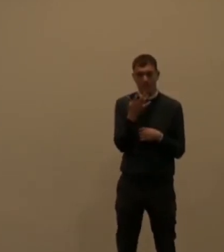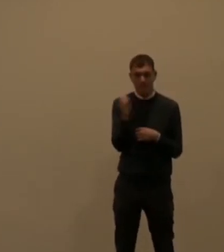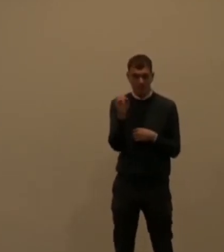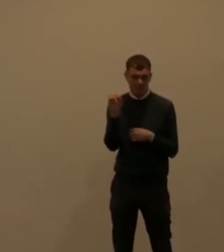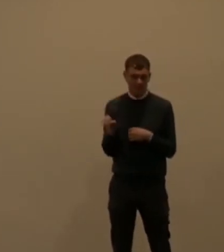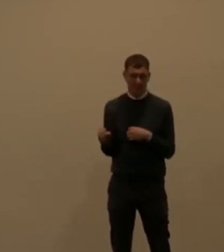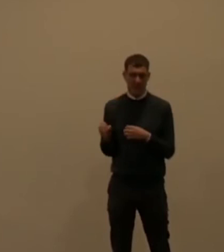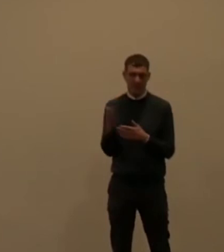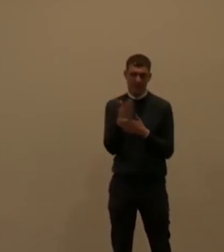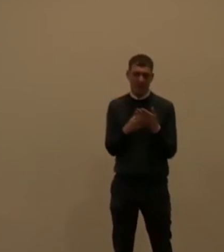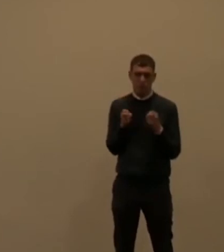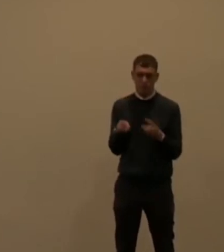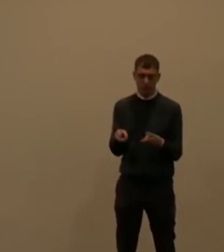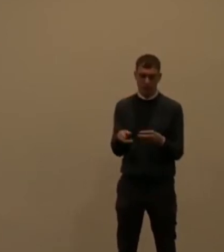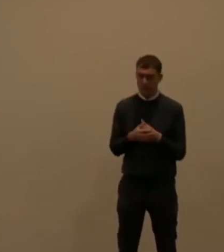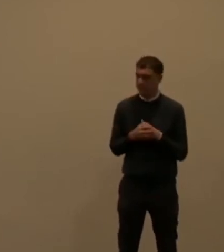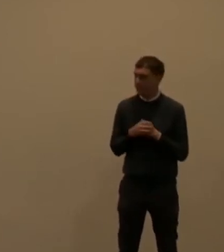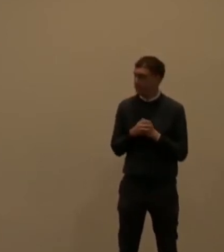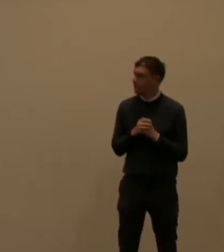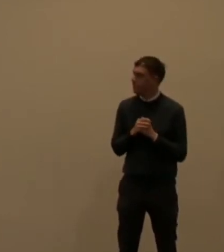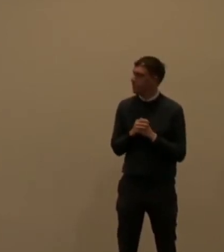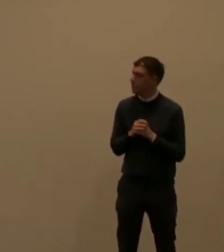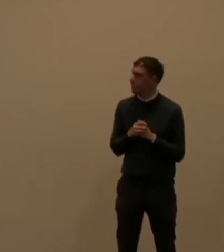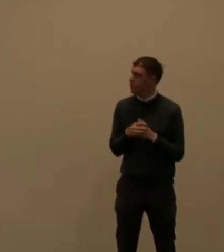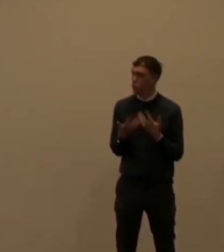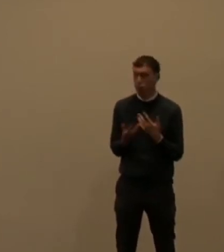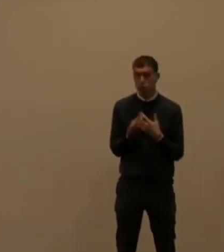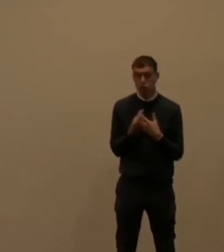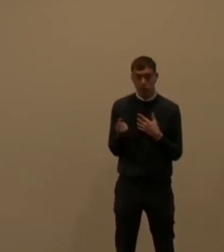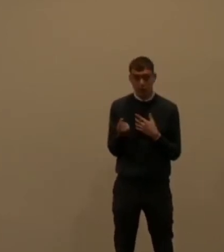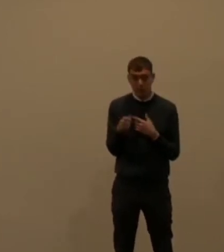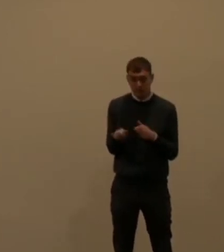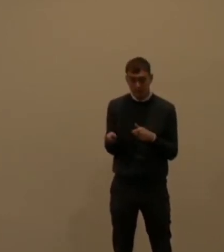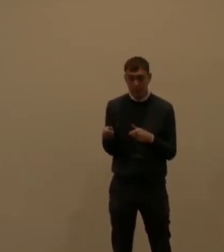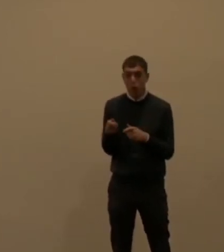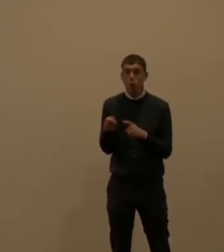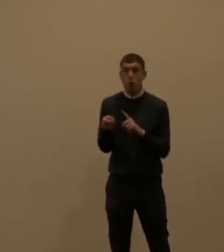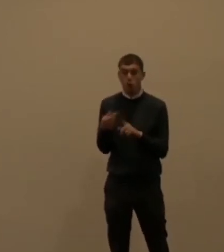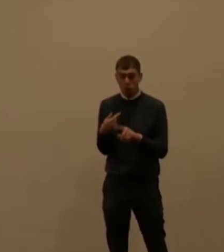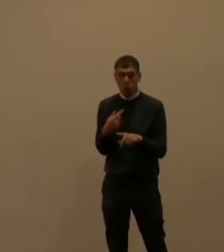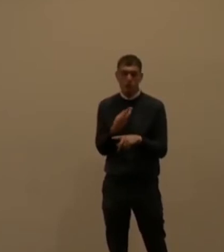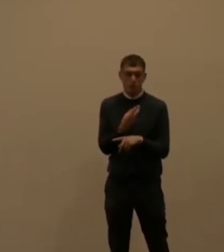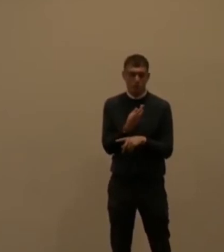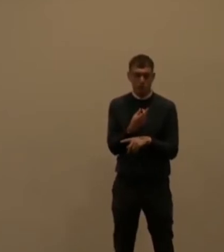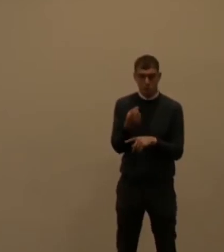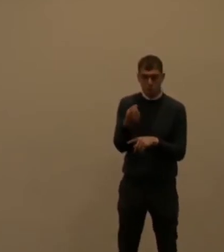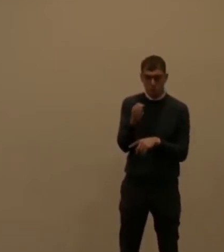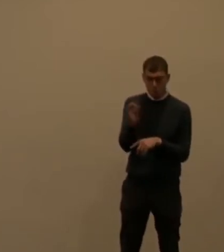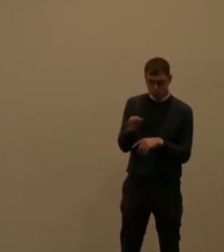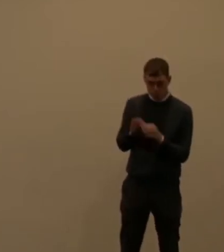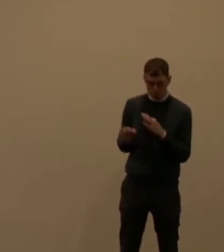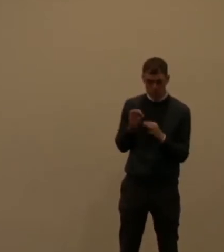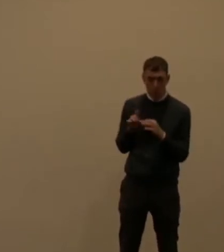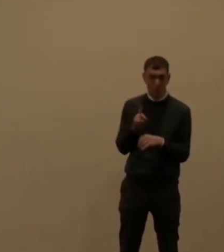of. Some people have some questions answered, other people have other questions answered, but I